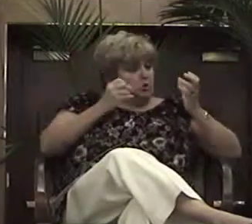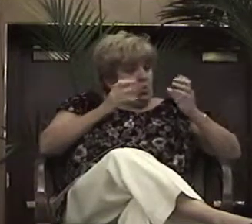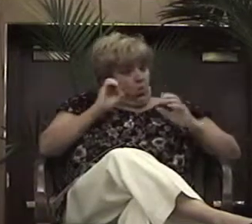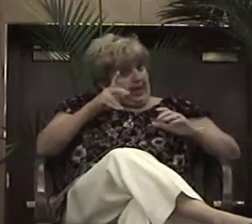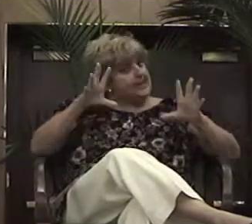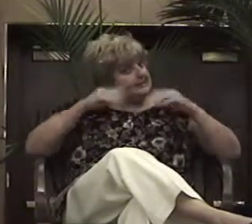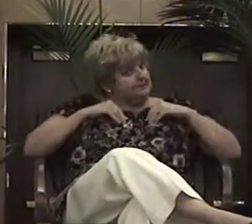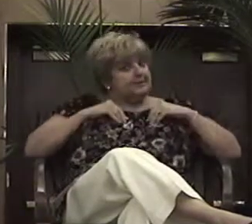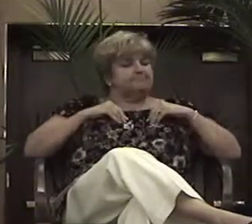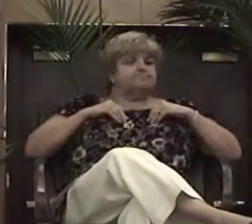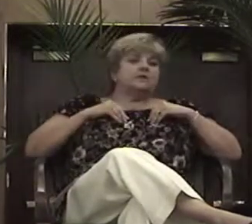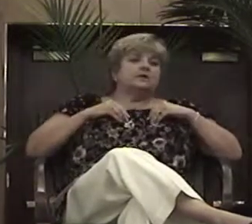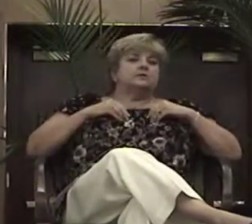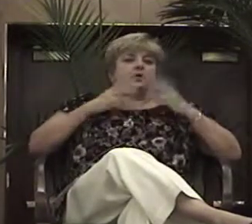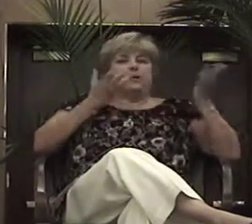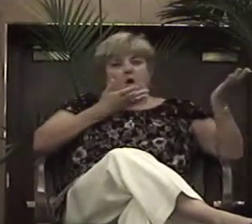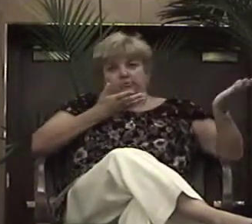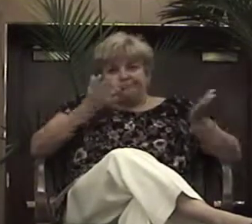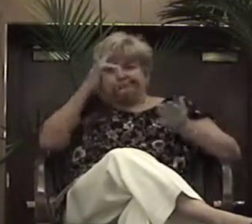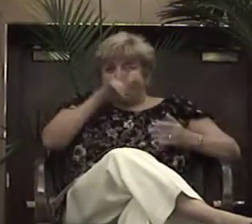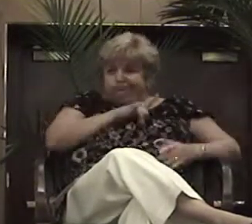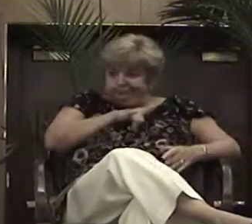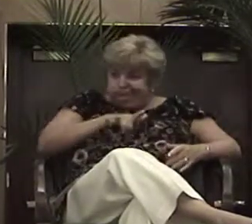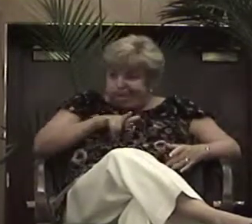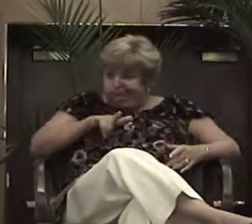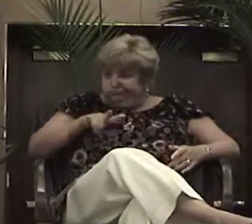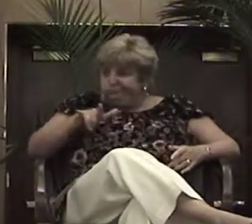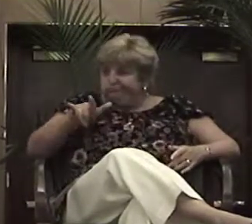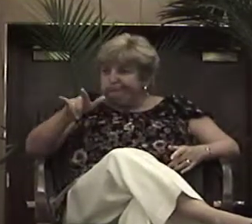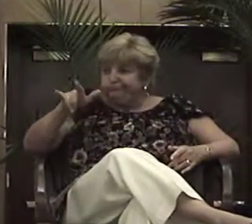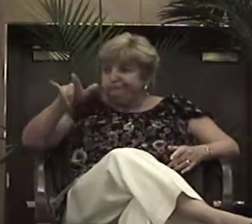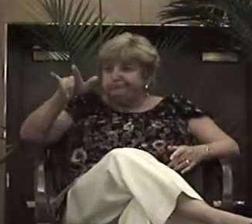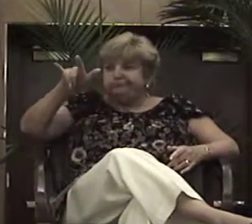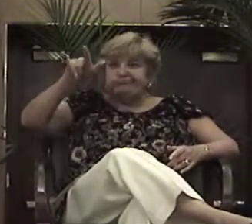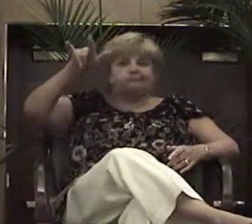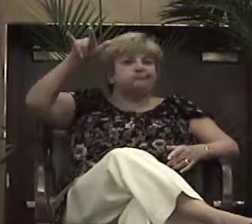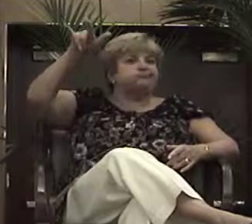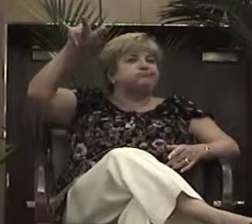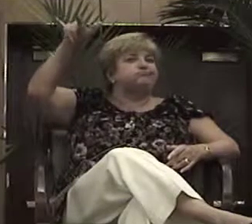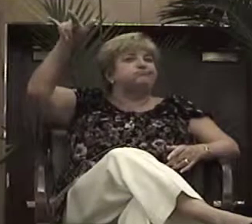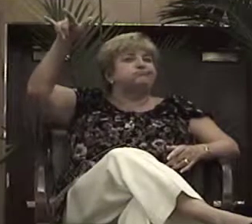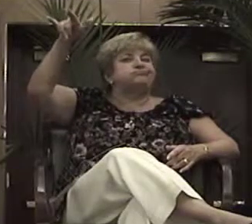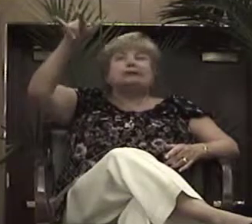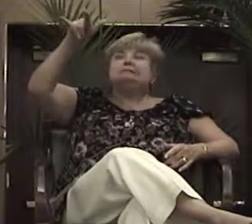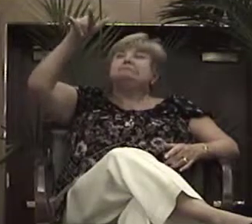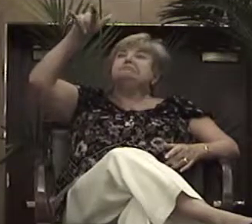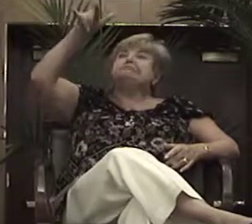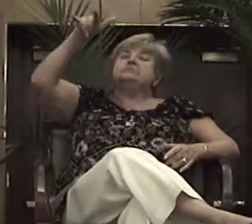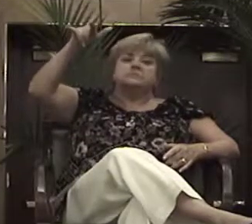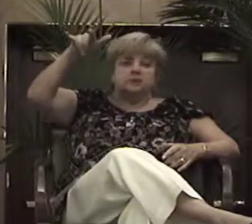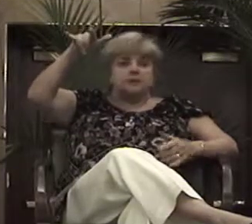gear, and they went down the lake and off of the lake and cleared the trees, and away they went. They went about 12,000 yards and crashed.